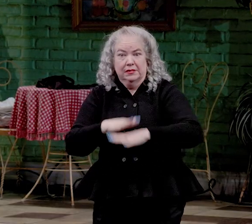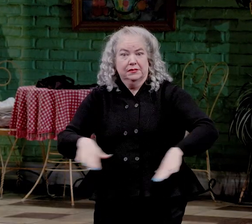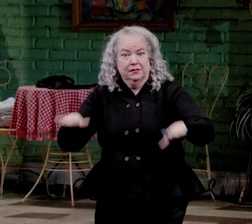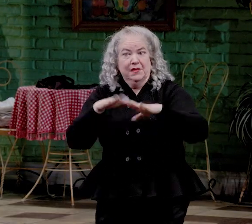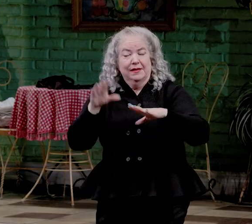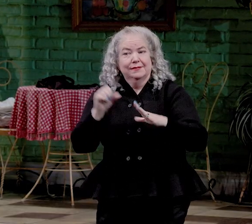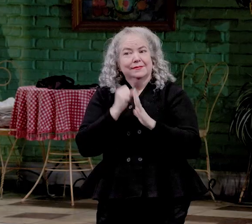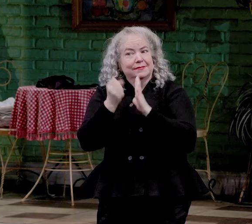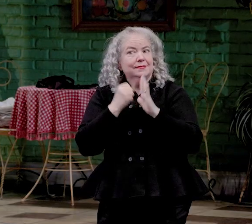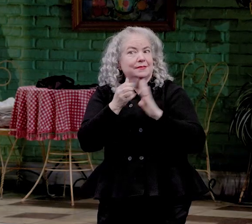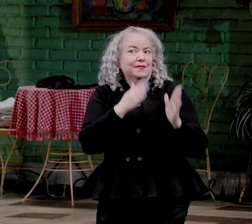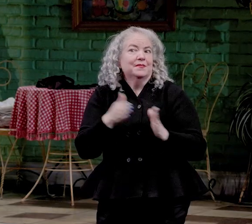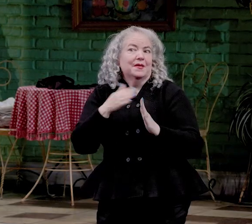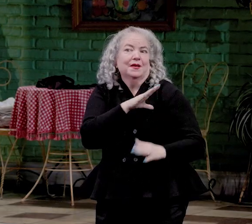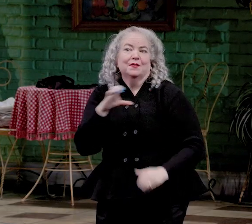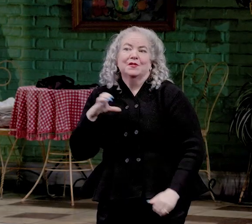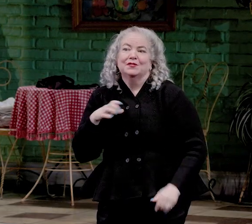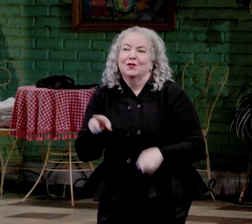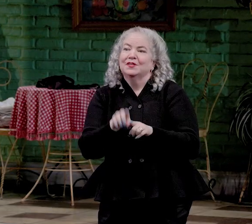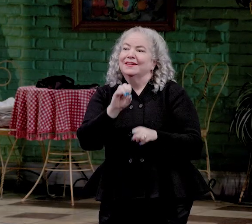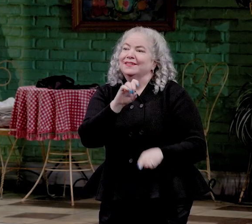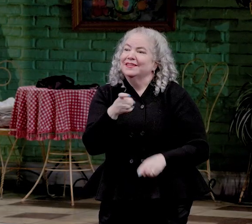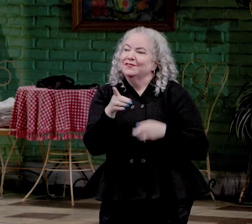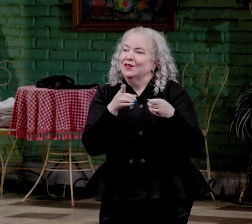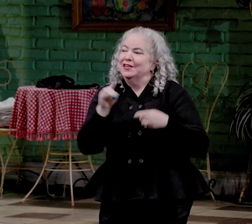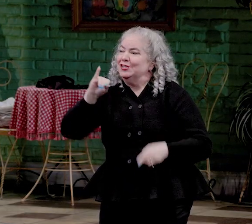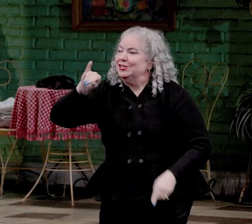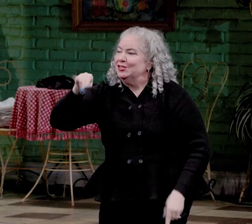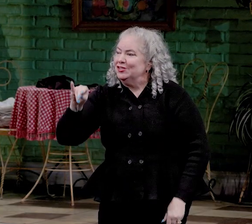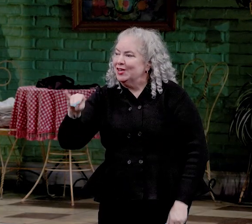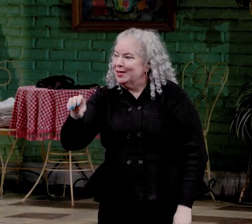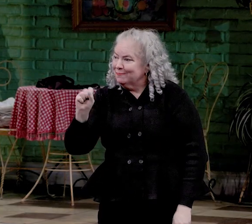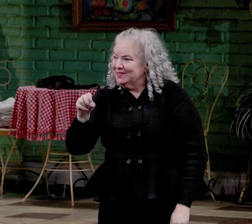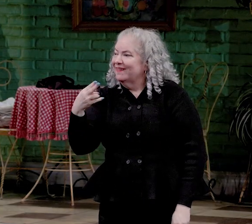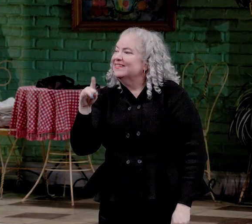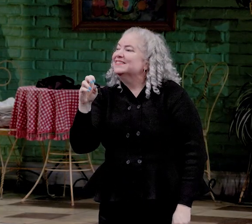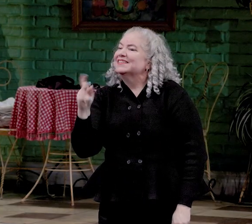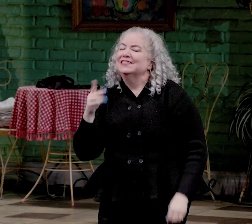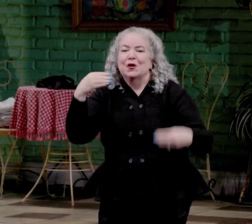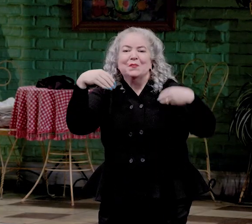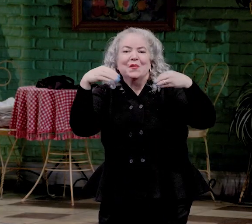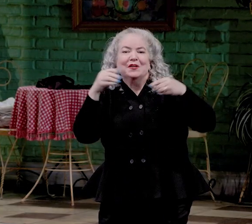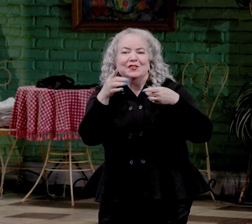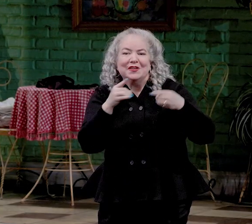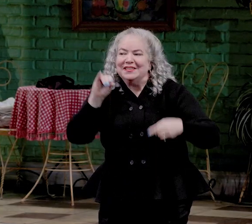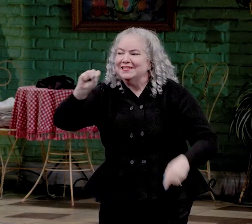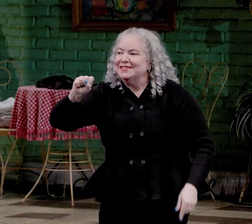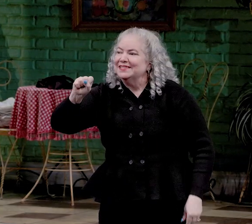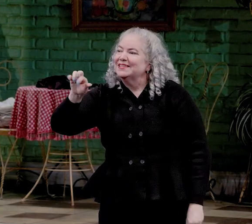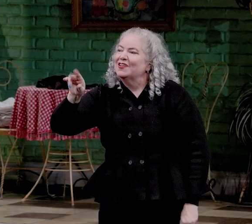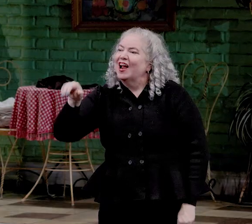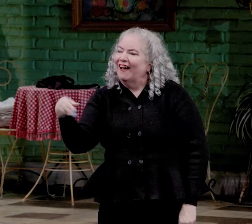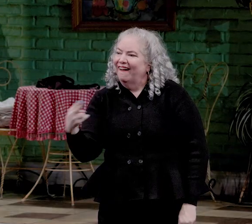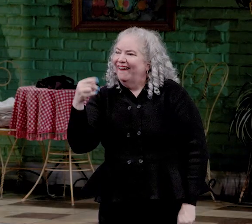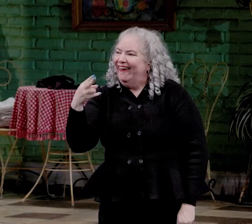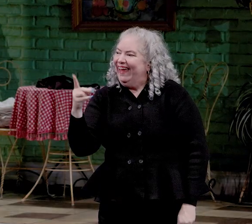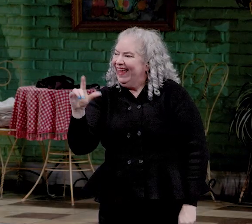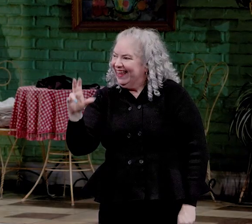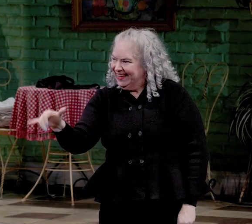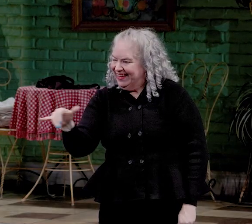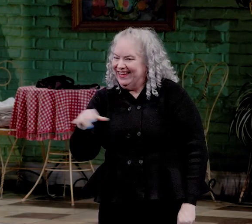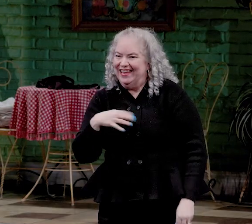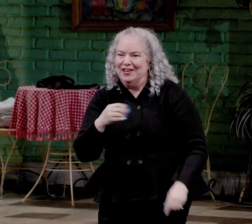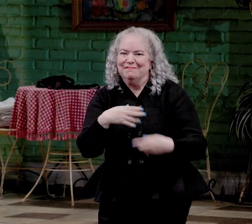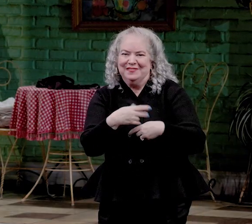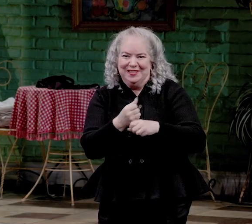planning committee also includes our executive director, James Haskins, our marketing director, Sarah Haley, and our production manager,